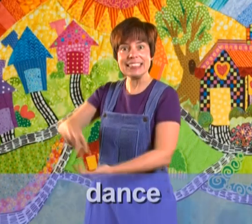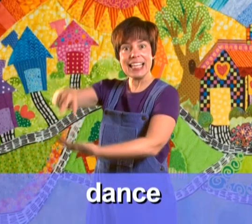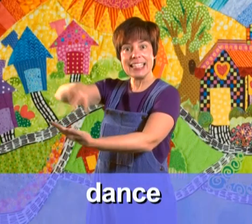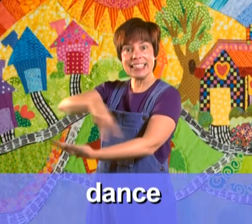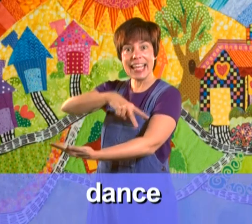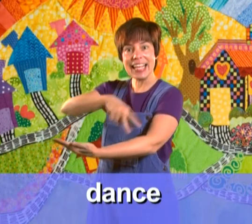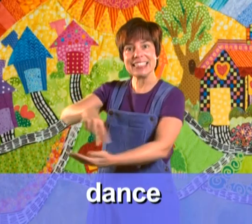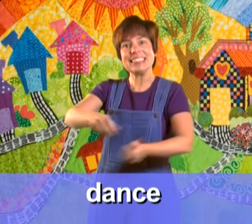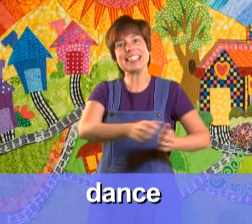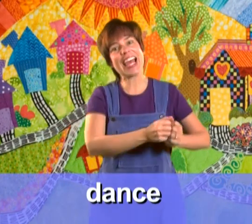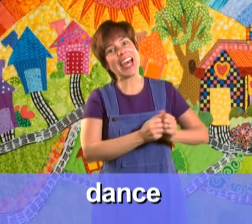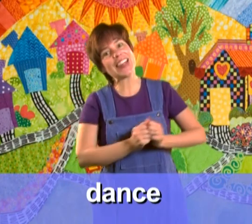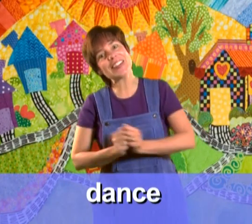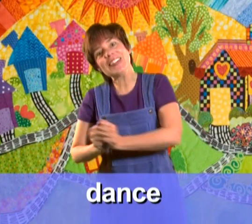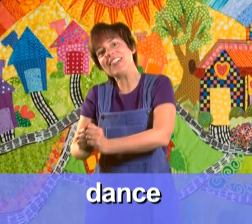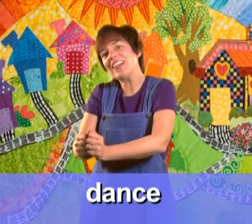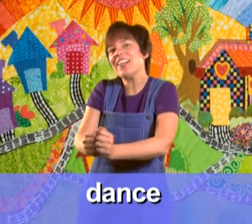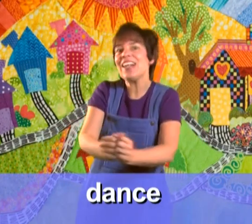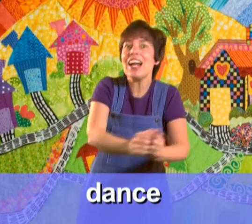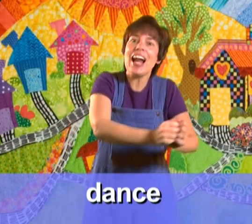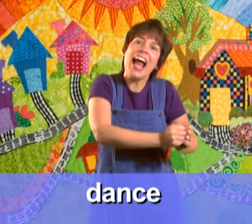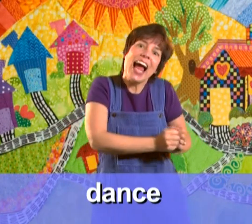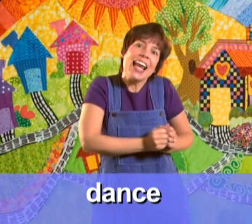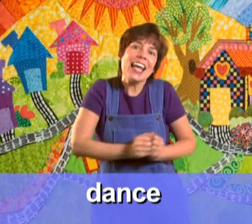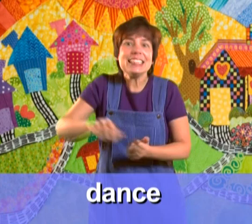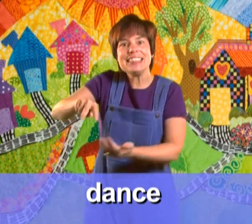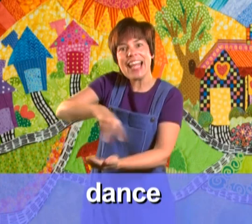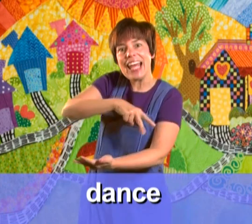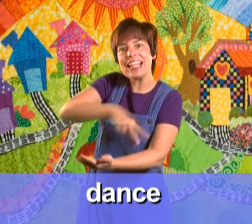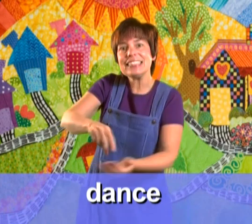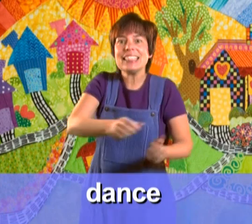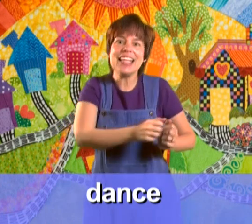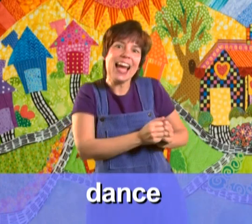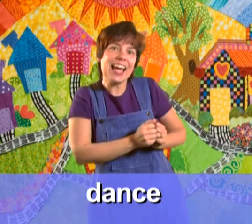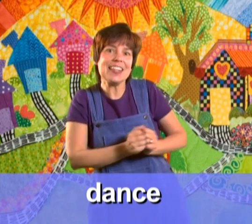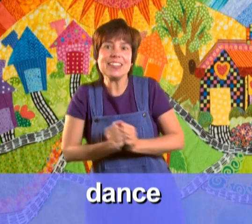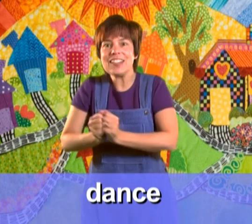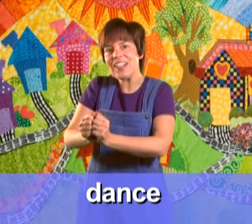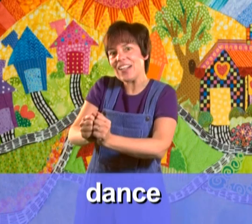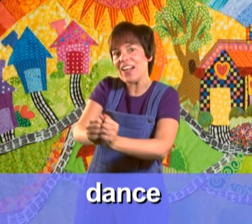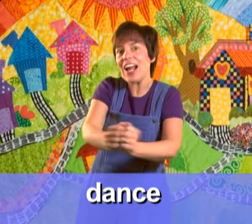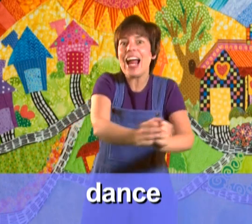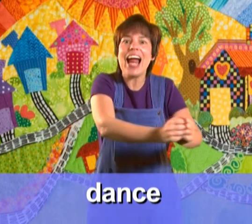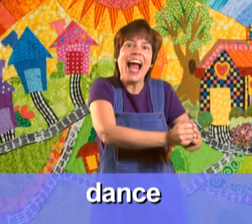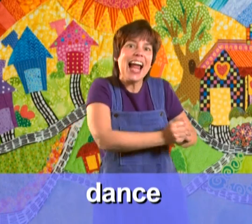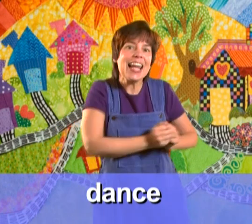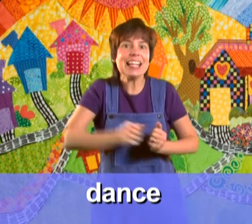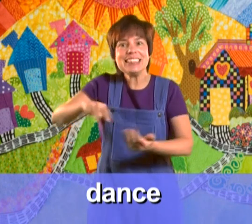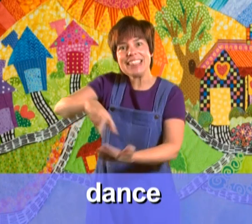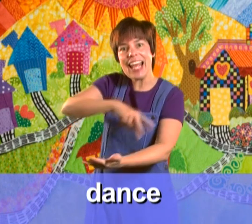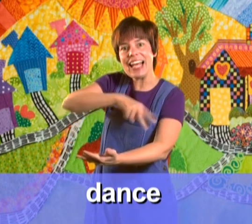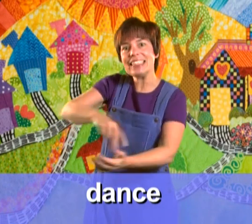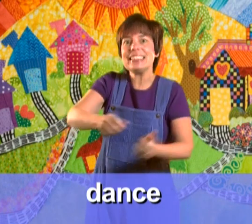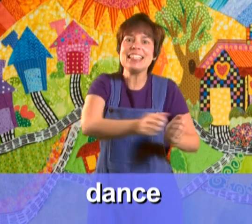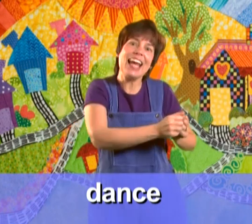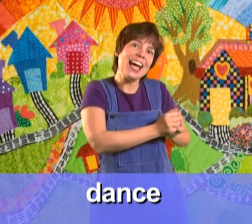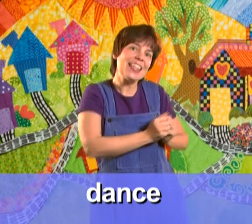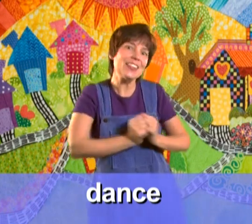Let's dance together. Let's dance together. Let's dance